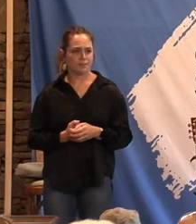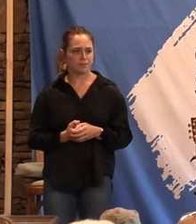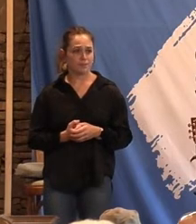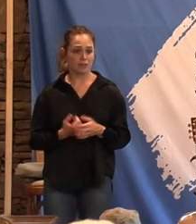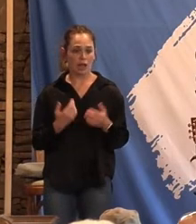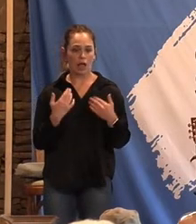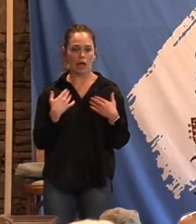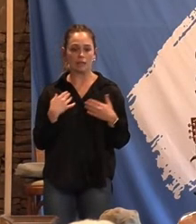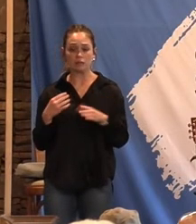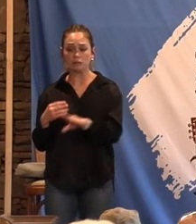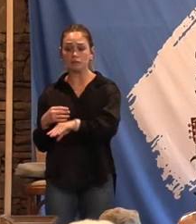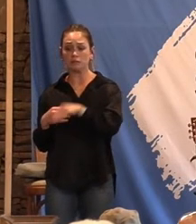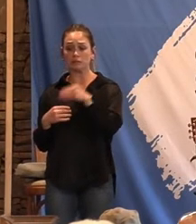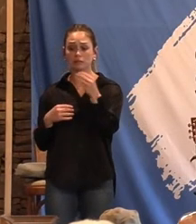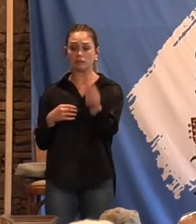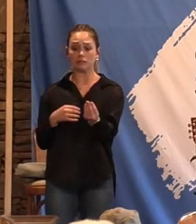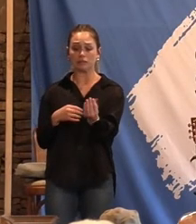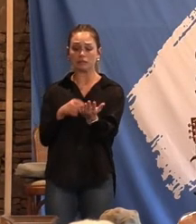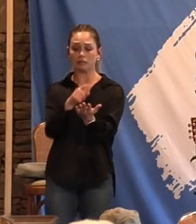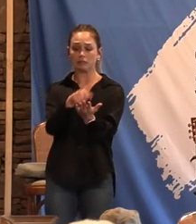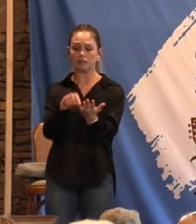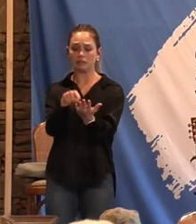I had to scratch that off the list too.